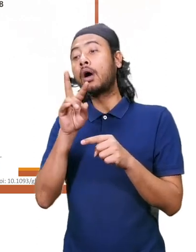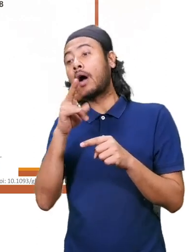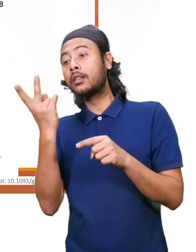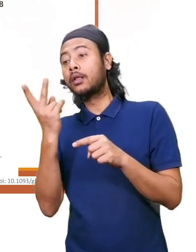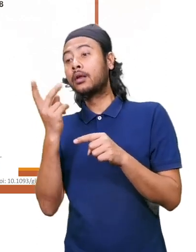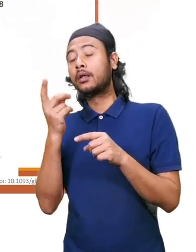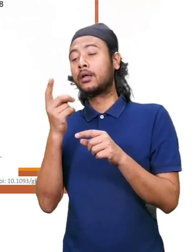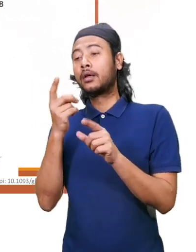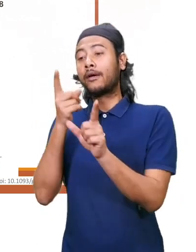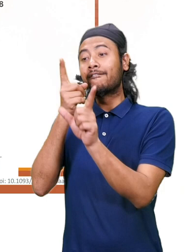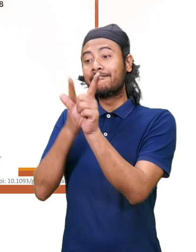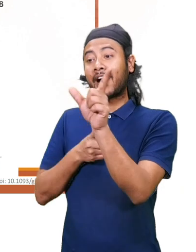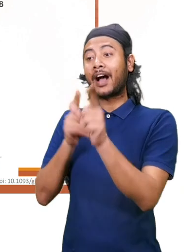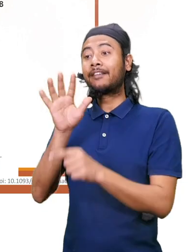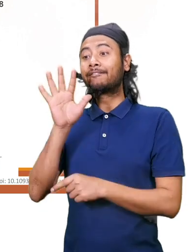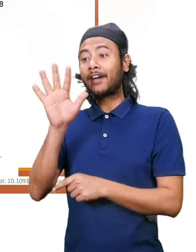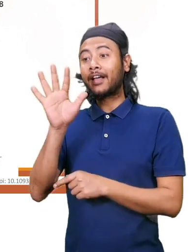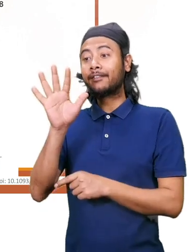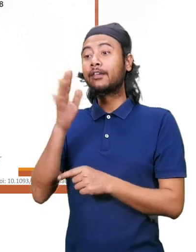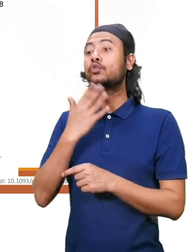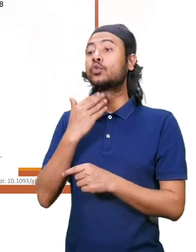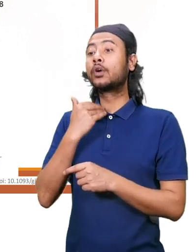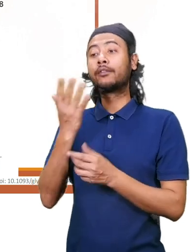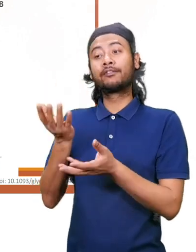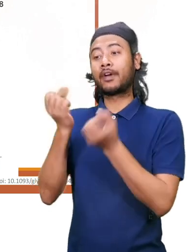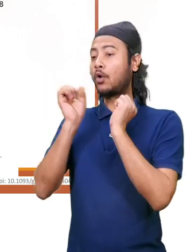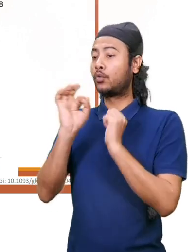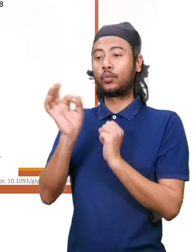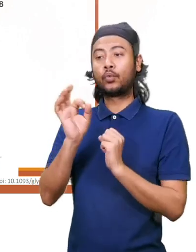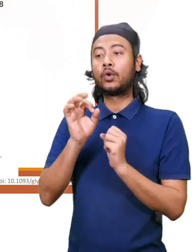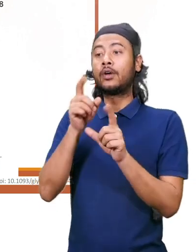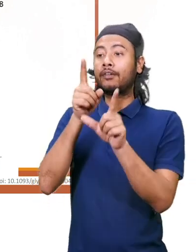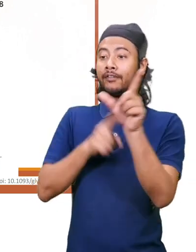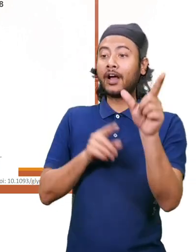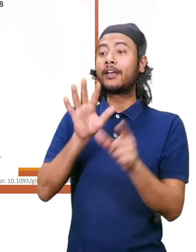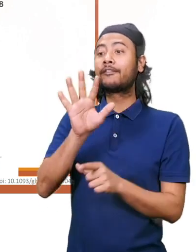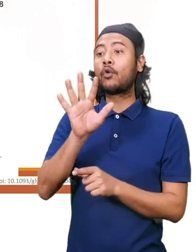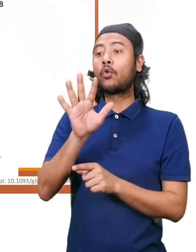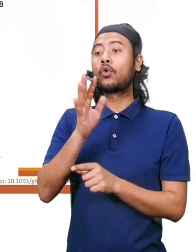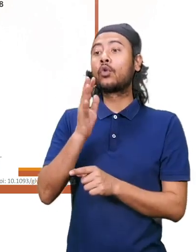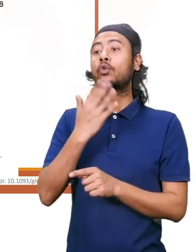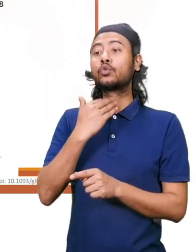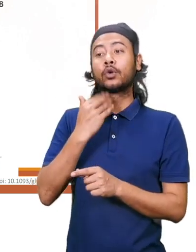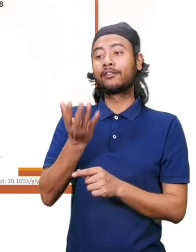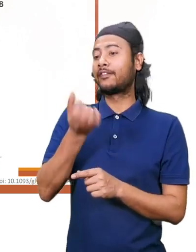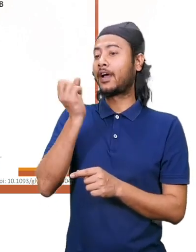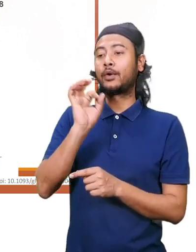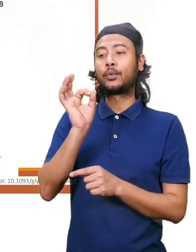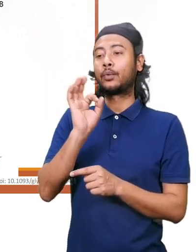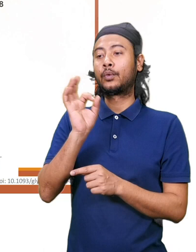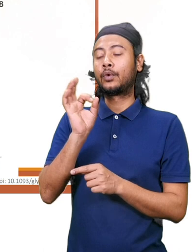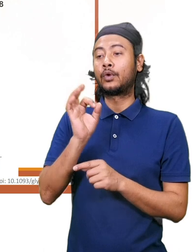So we did not observe a fragment of Y5